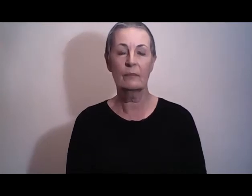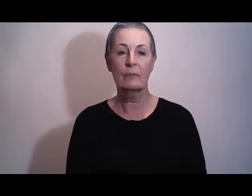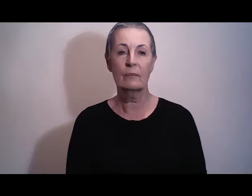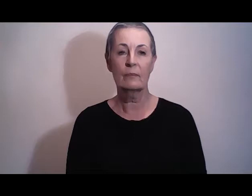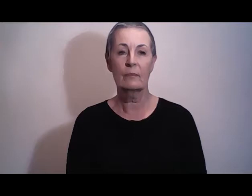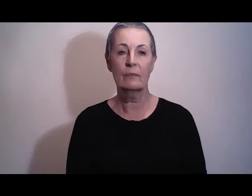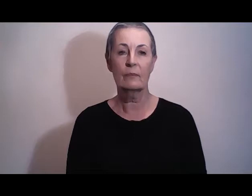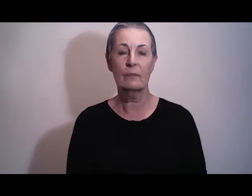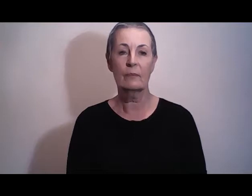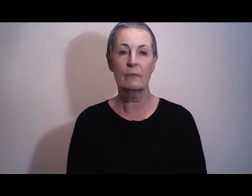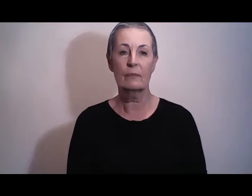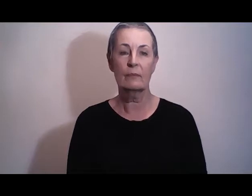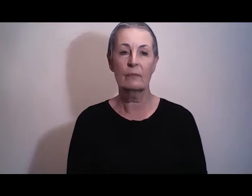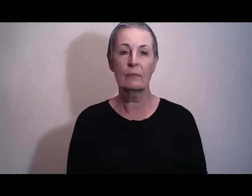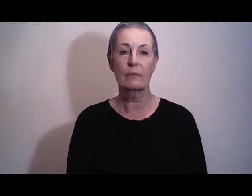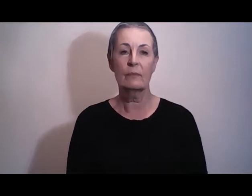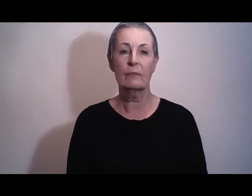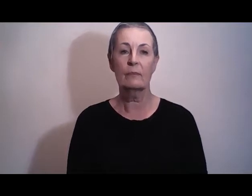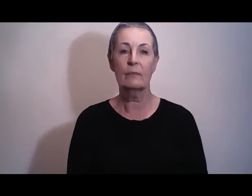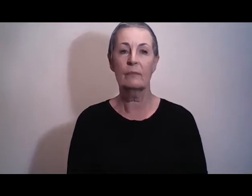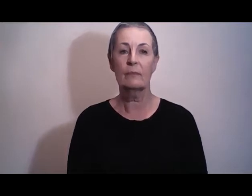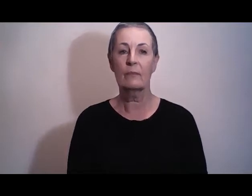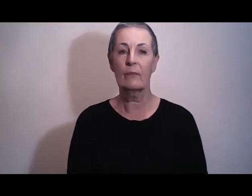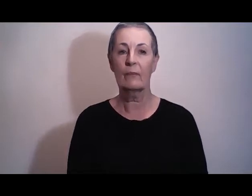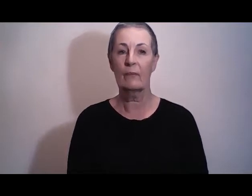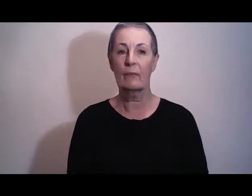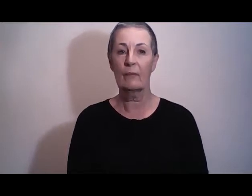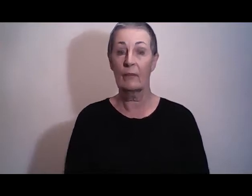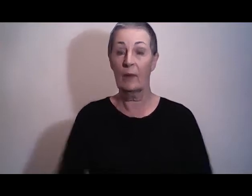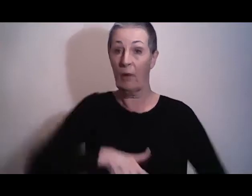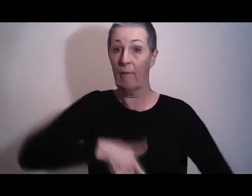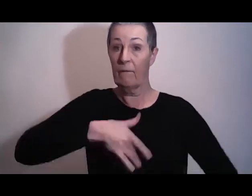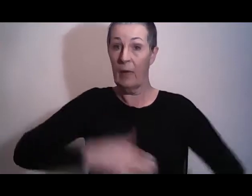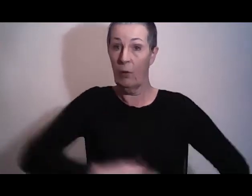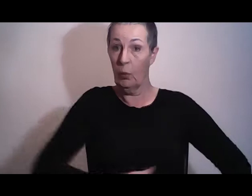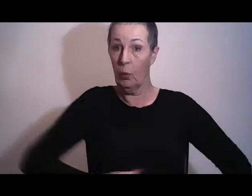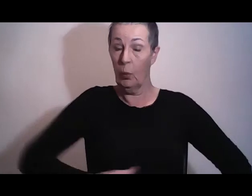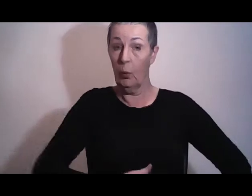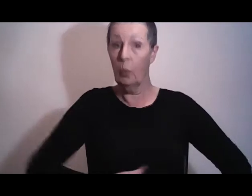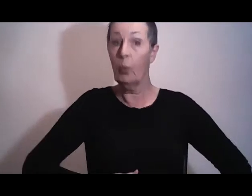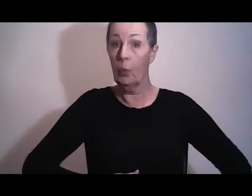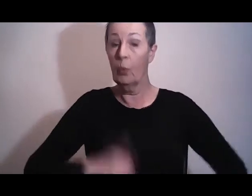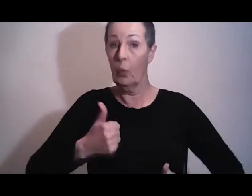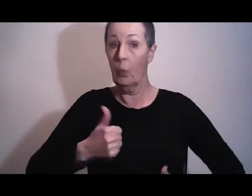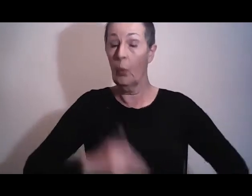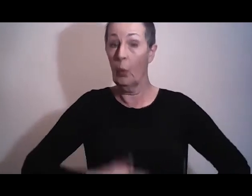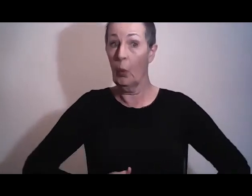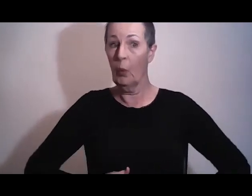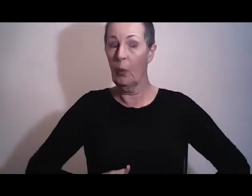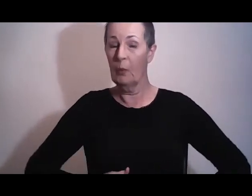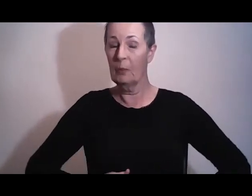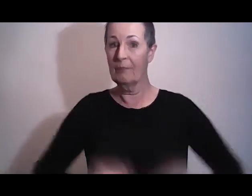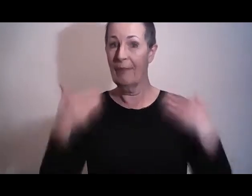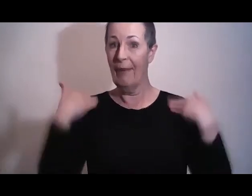and as you move back a little bit, I'm noticing that I can feel it in my belly. So it's like a little workout for the